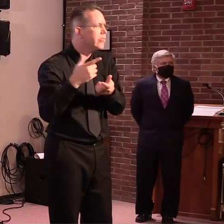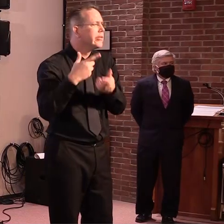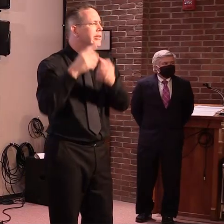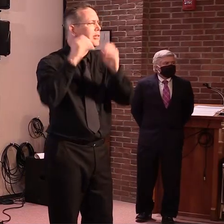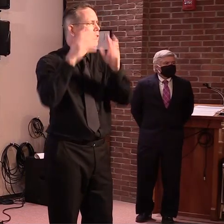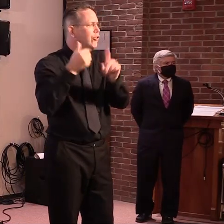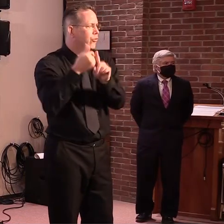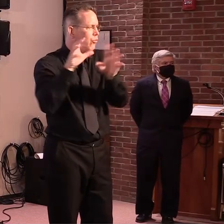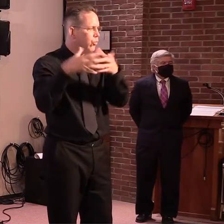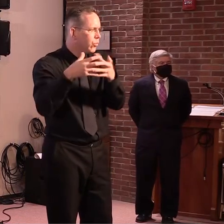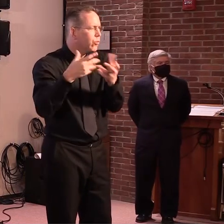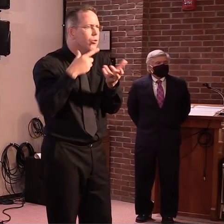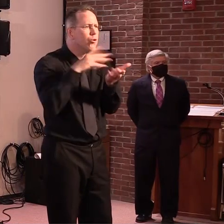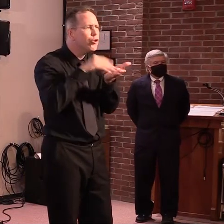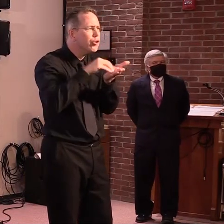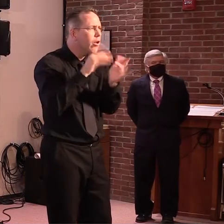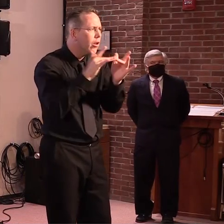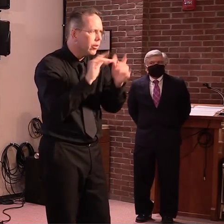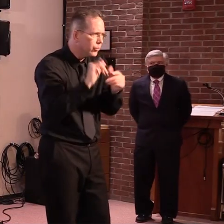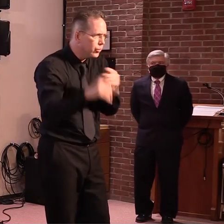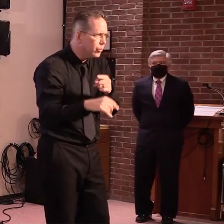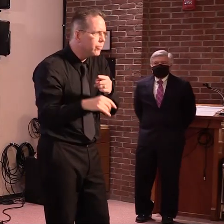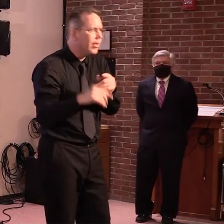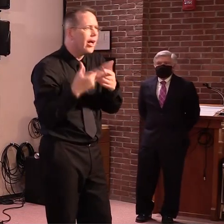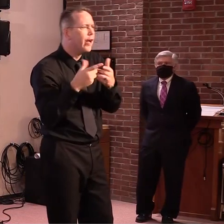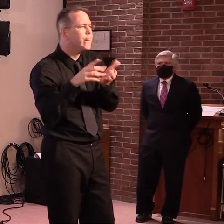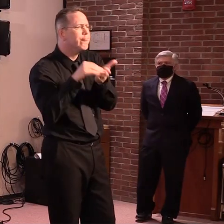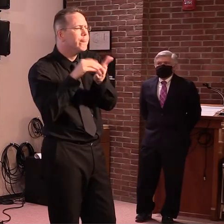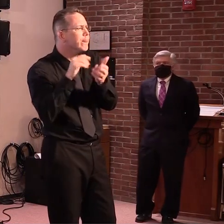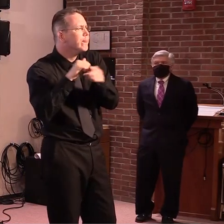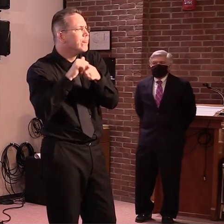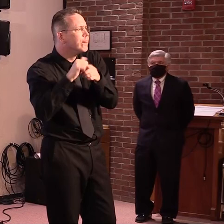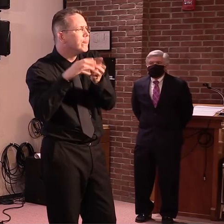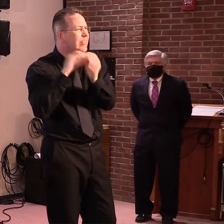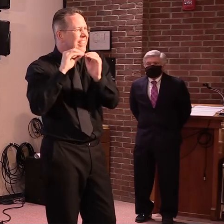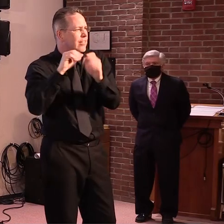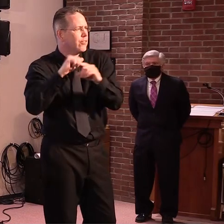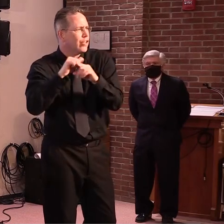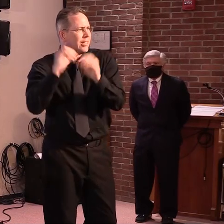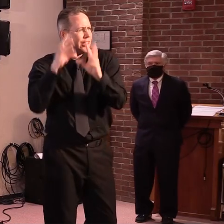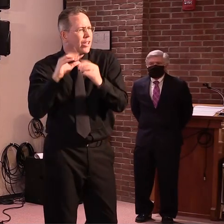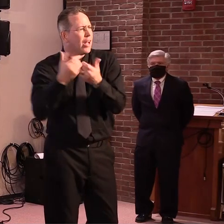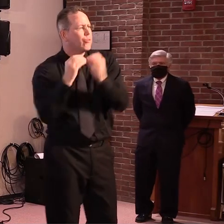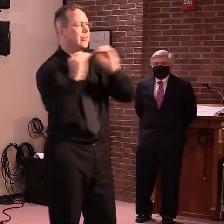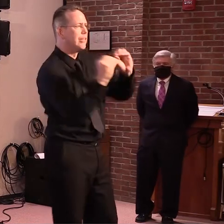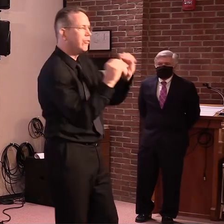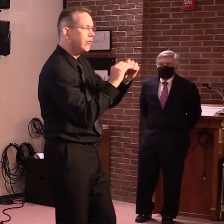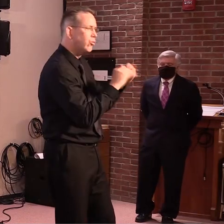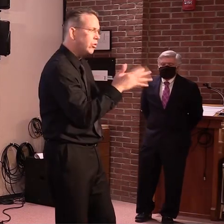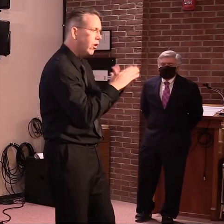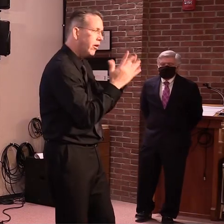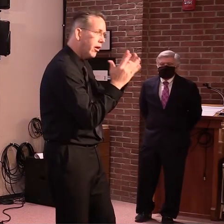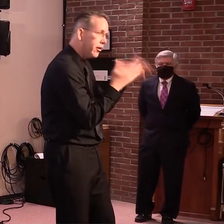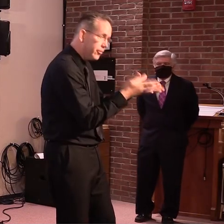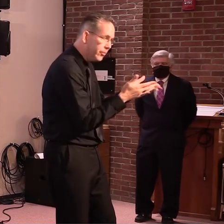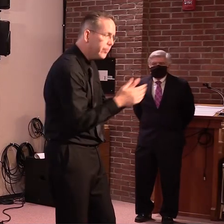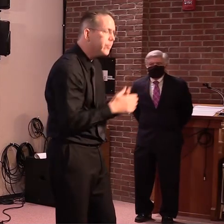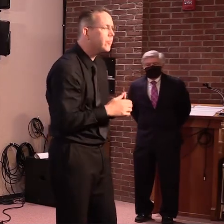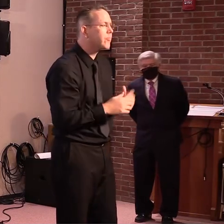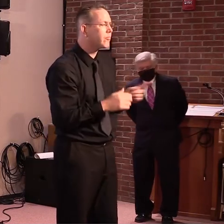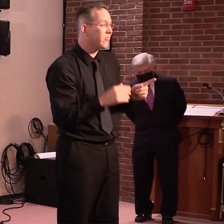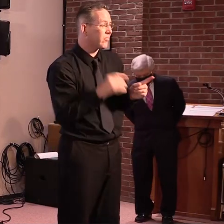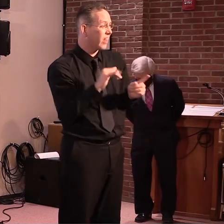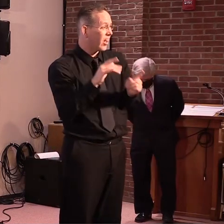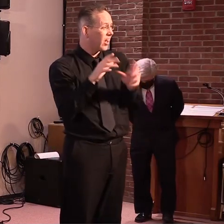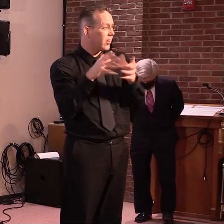new approaches, and we wanted to create an ecosystem, if you will, a platform that allows our teachers to share their best practices more